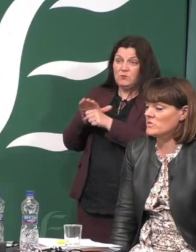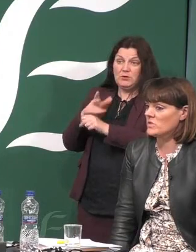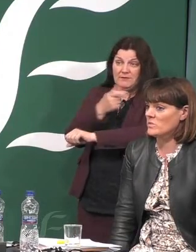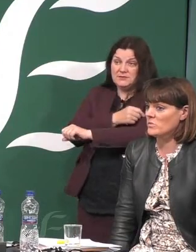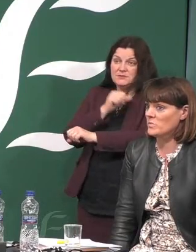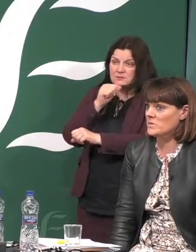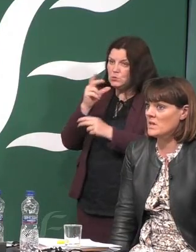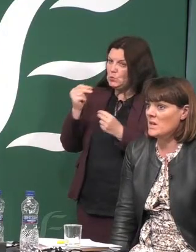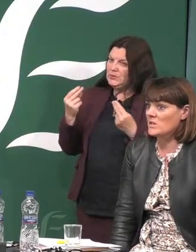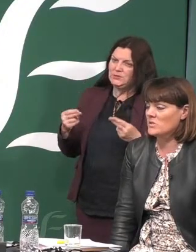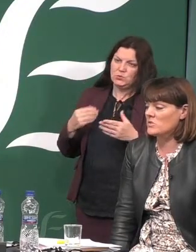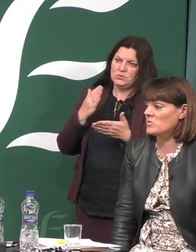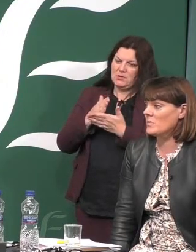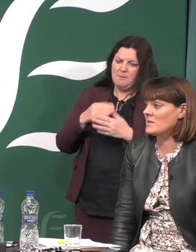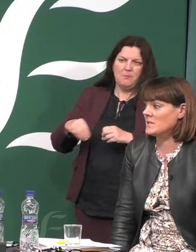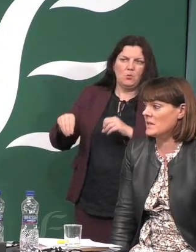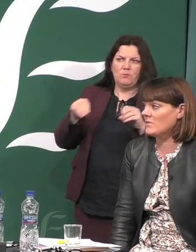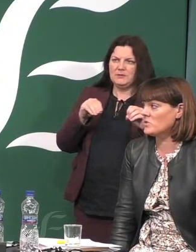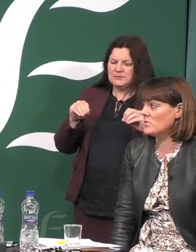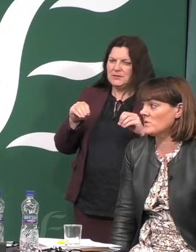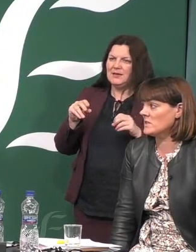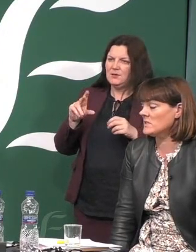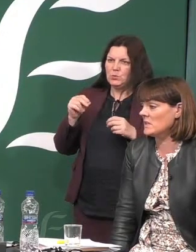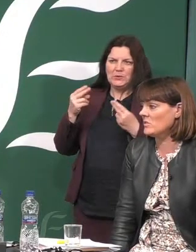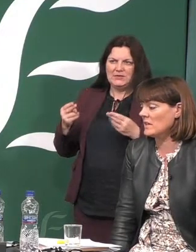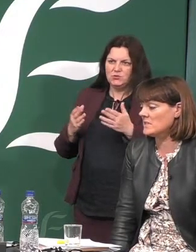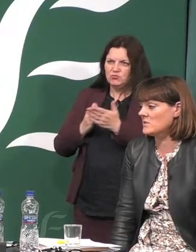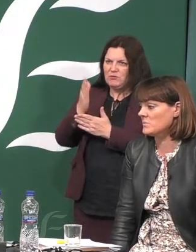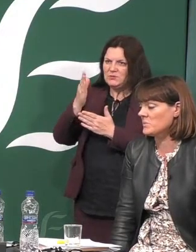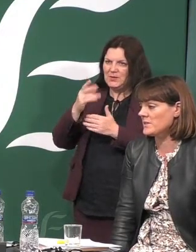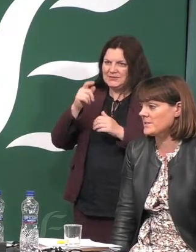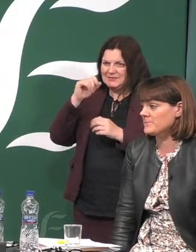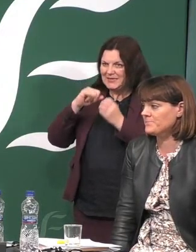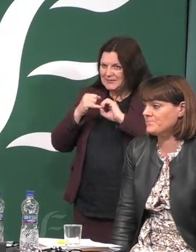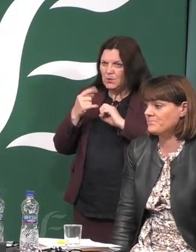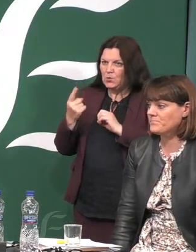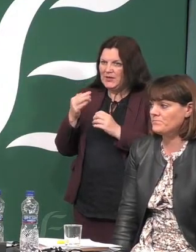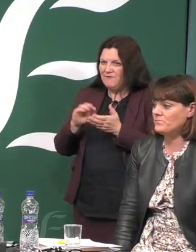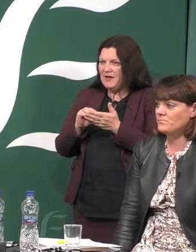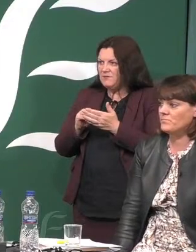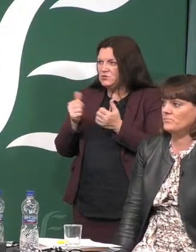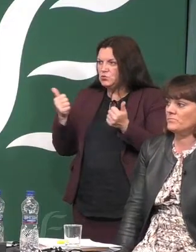have to restrict their movements and do not automatically have to go for testing unless they're symptomatic.